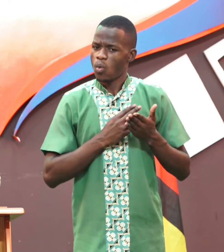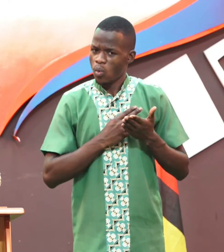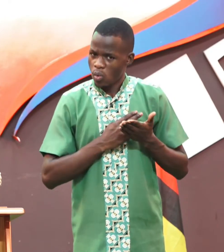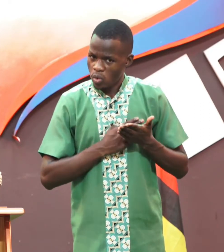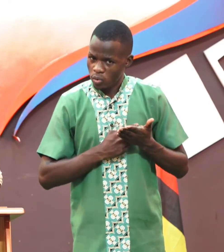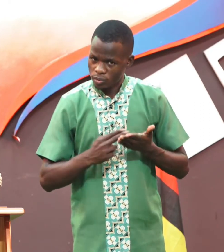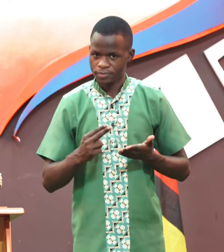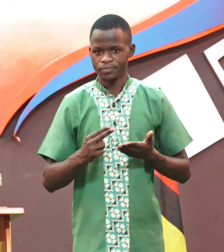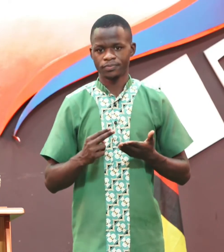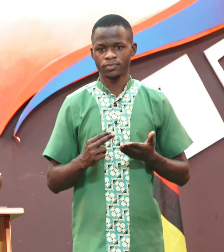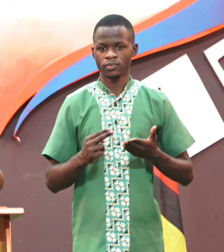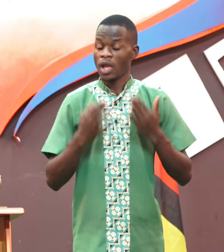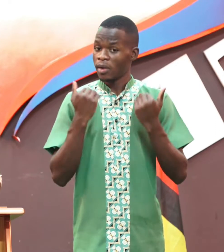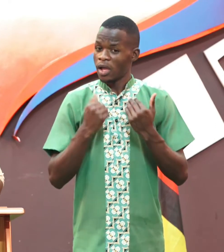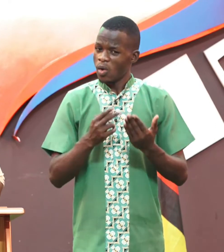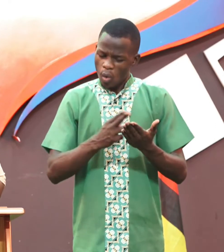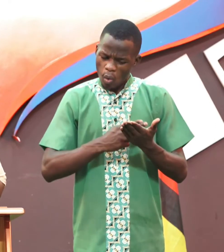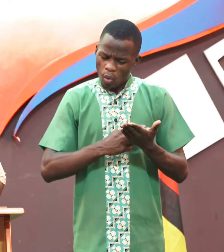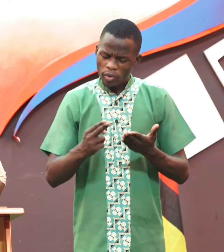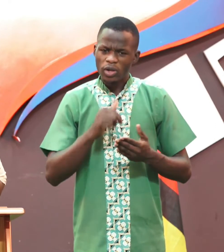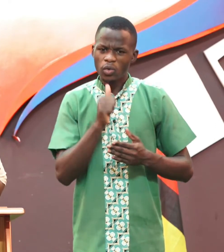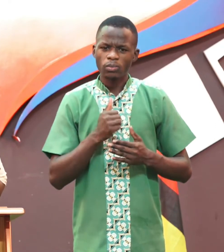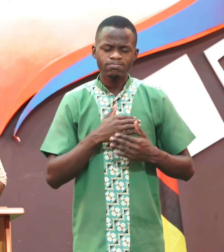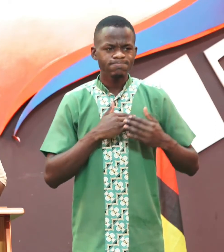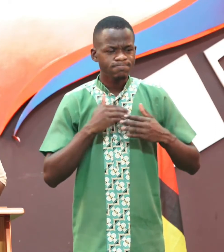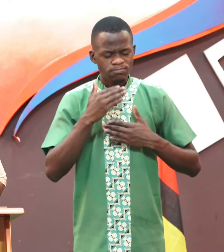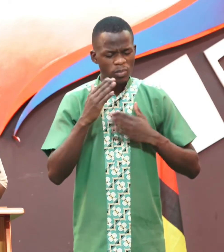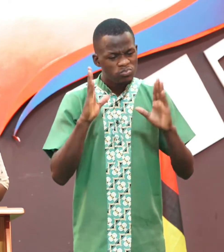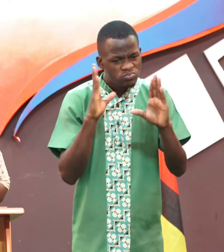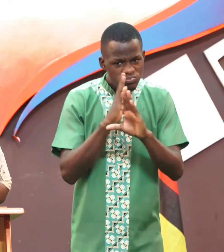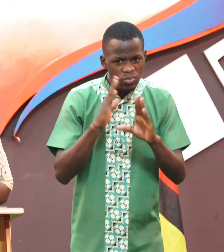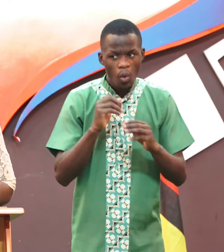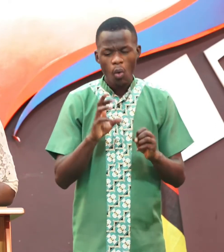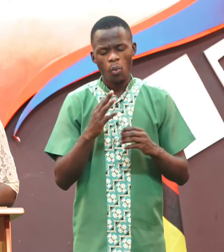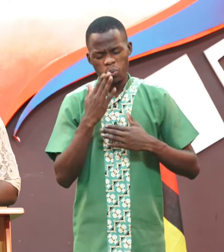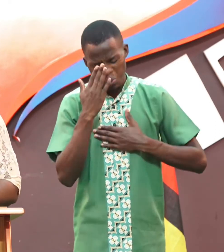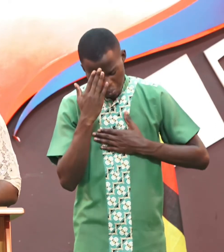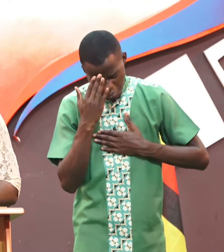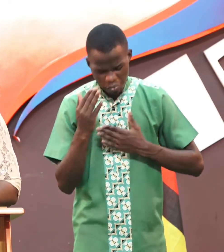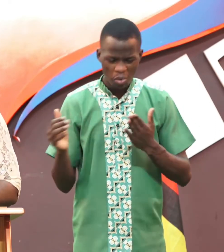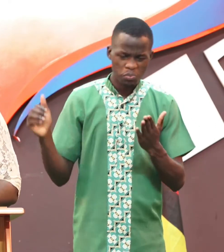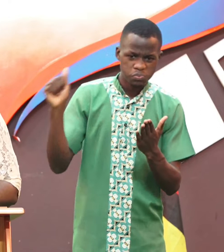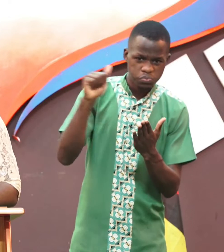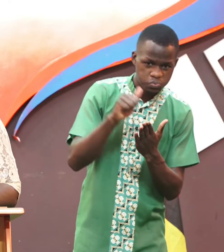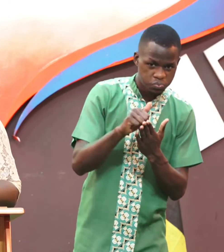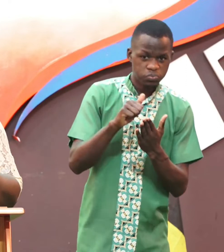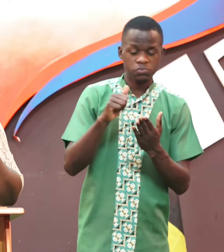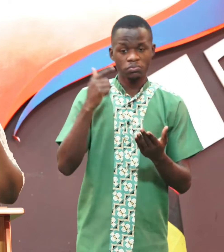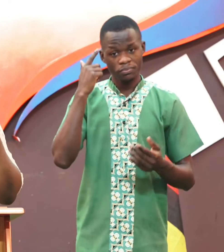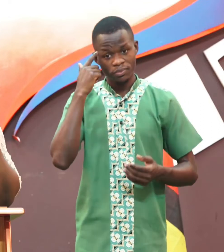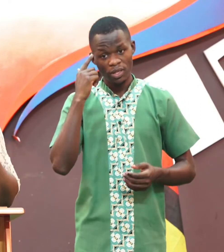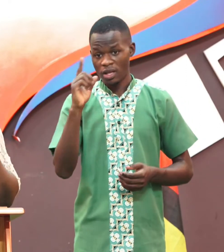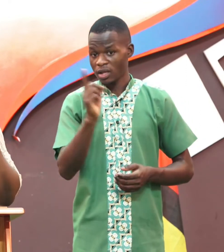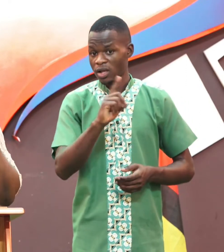Mawombeefu. Gentle. Obuwombeefu tetubukola nga tukotesa emitima, tukotesa emitwe. We not just bow our heads to be gentle. Naye